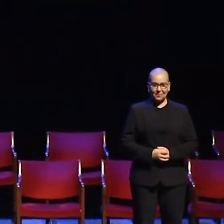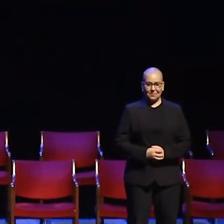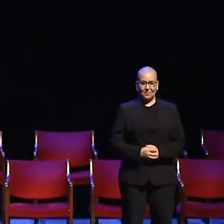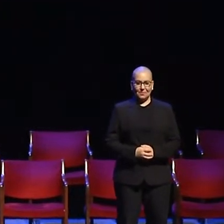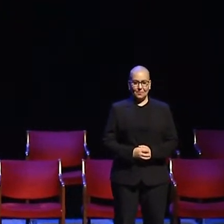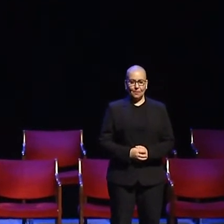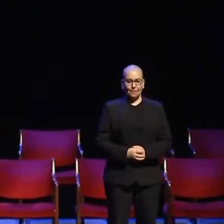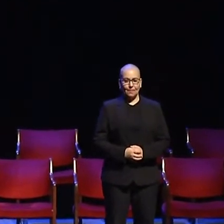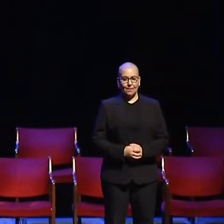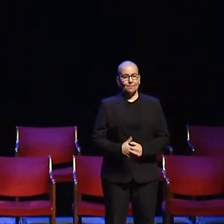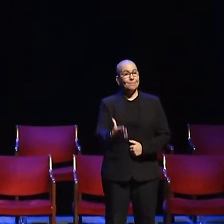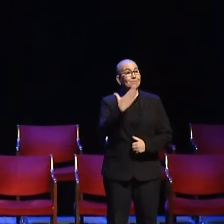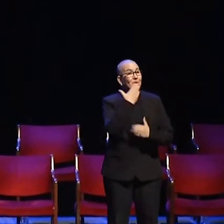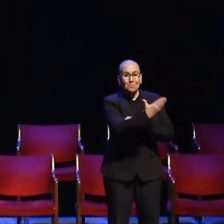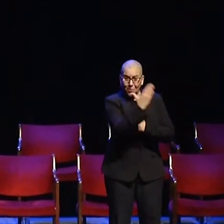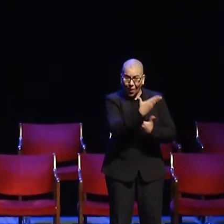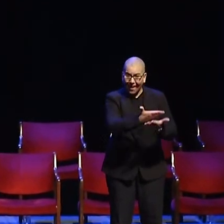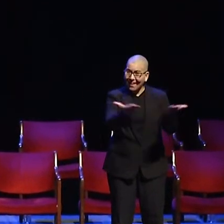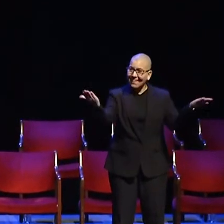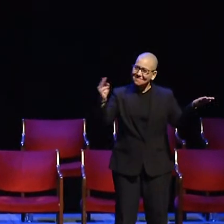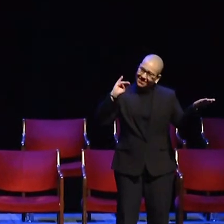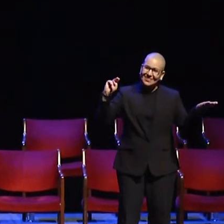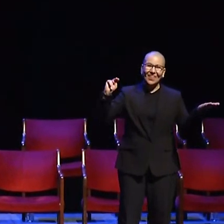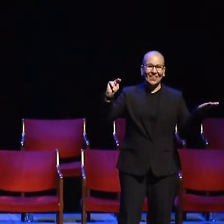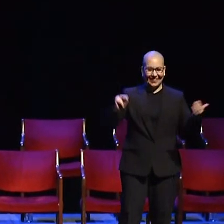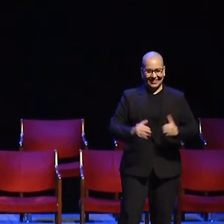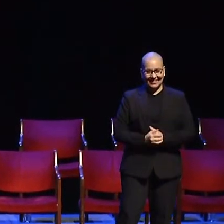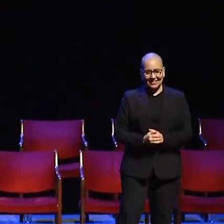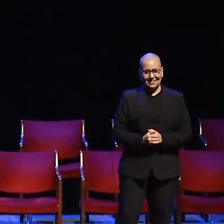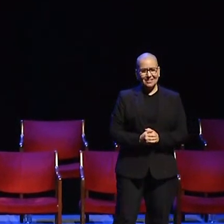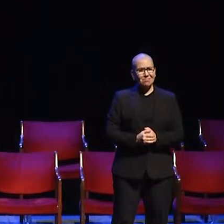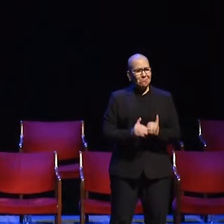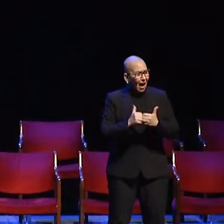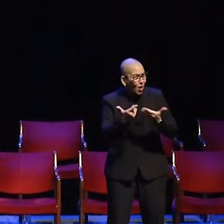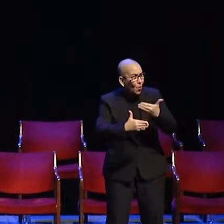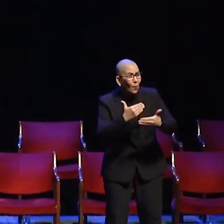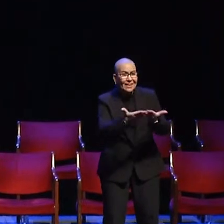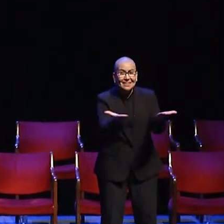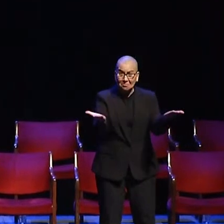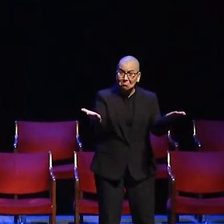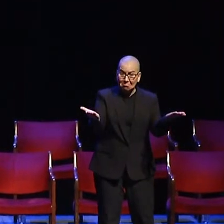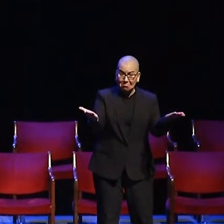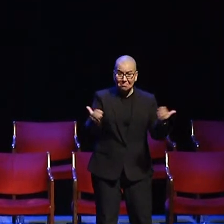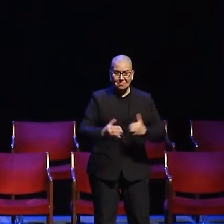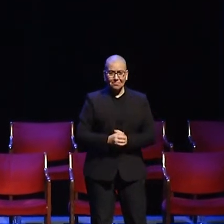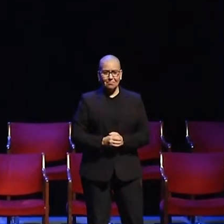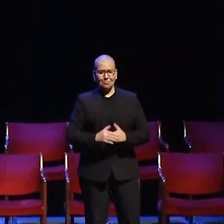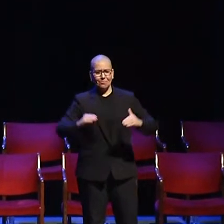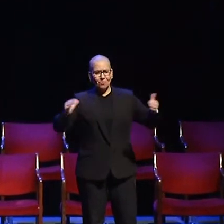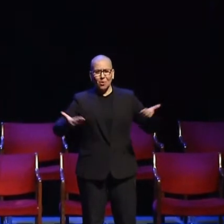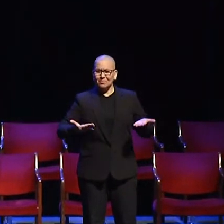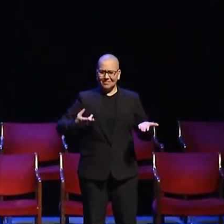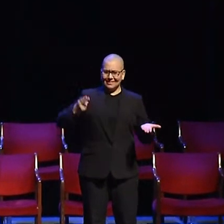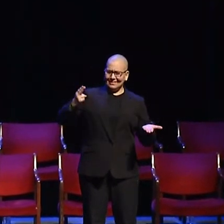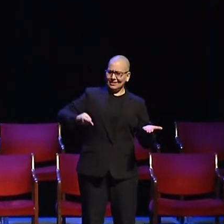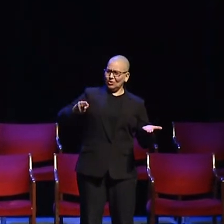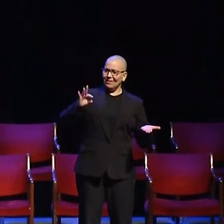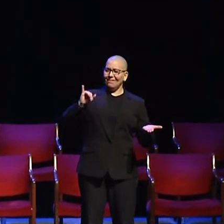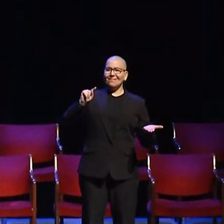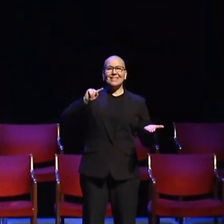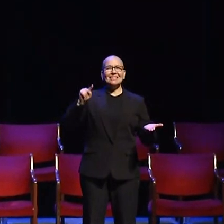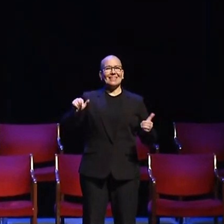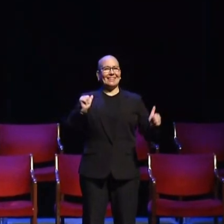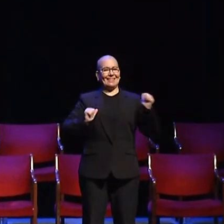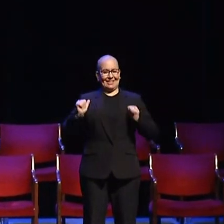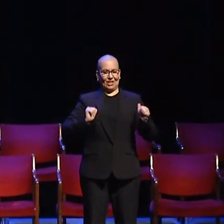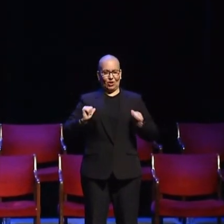Well, good morning, Minnesota. How's everyone doing? Welcome to the historic Fitzgerald Theater in St. Paul. I'm Mark Rosen, as you just